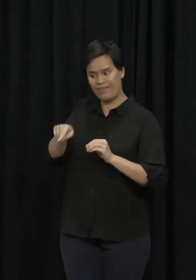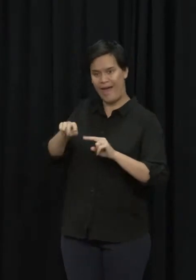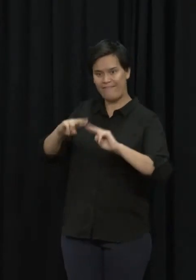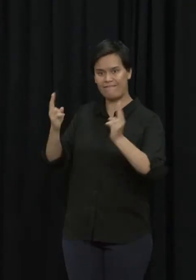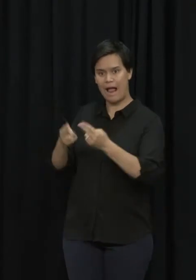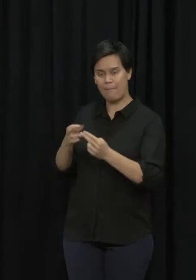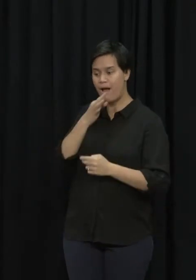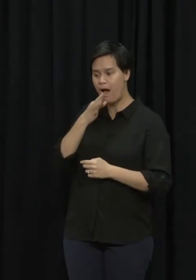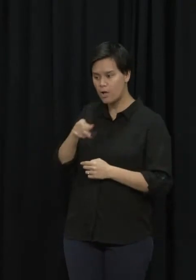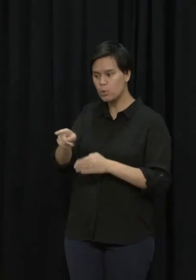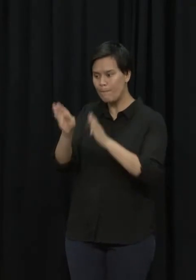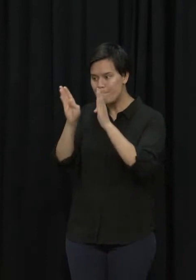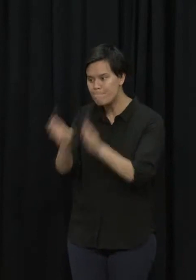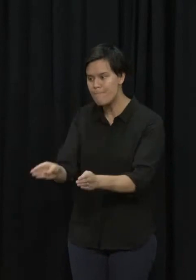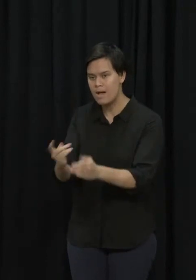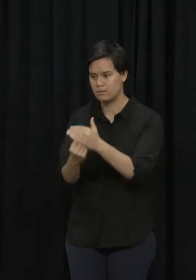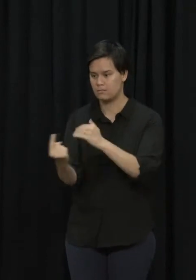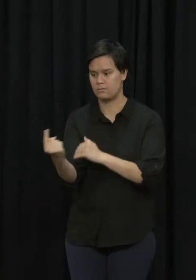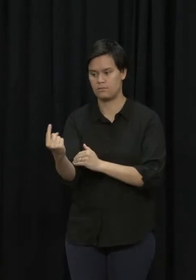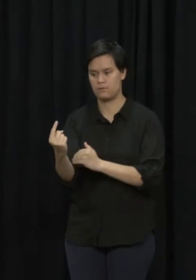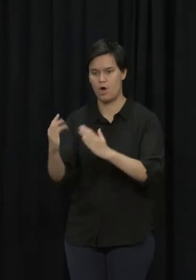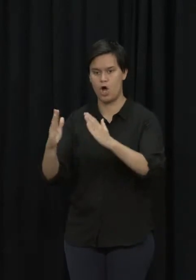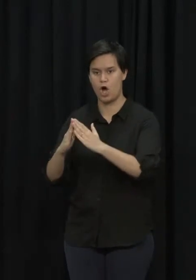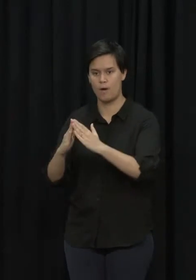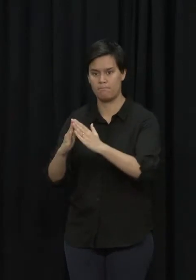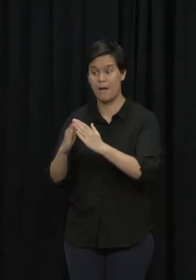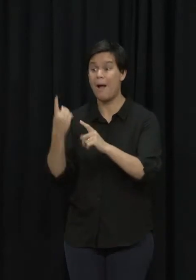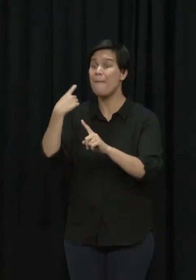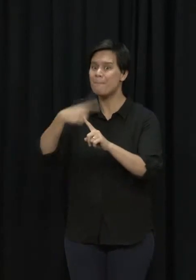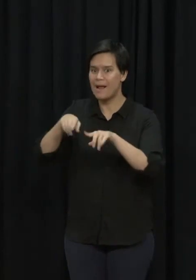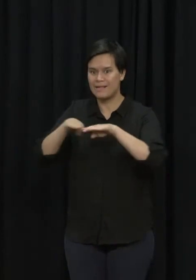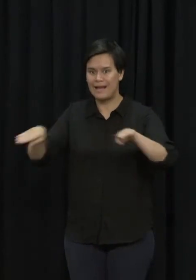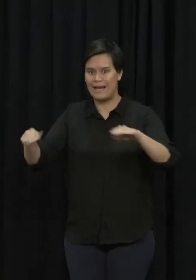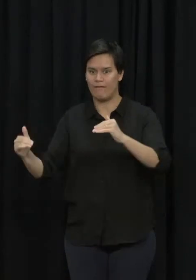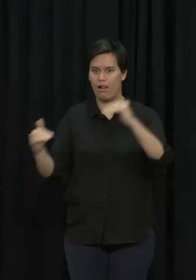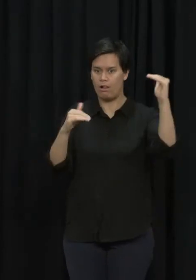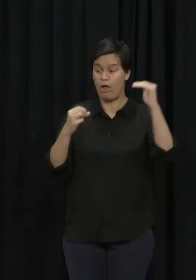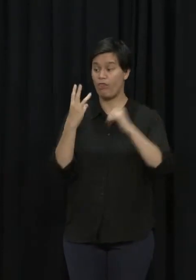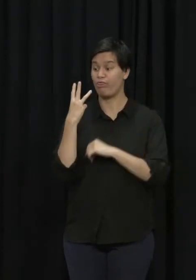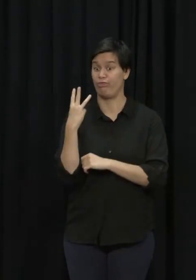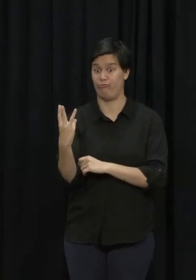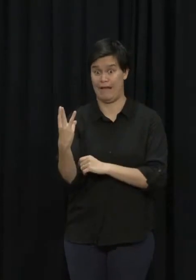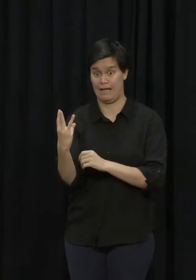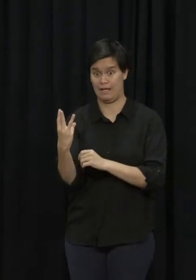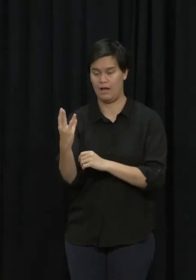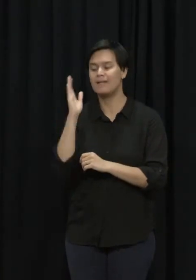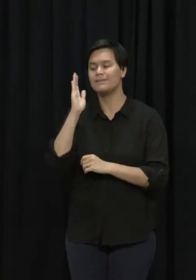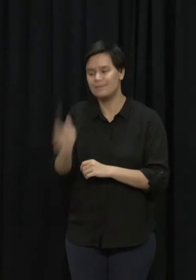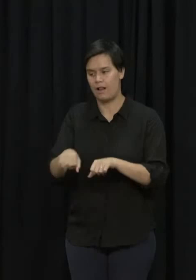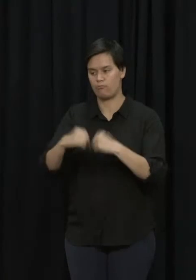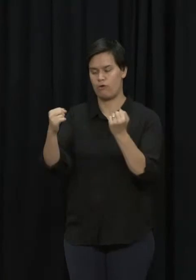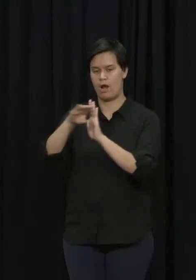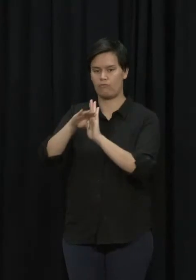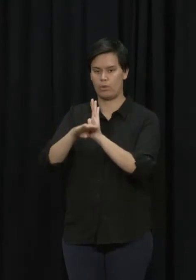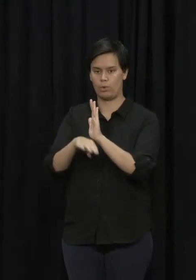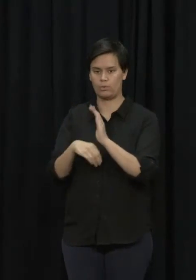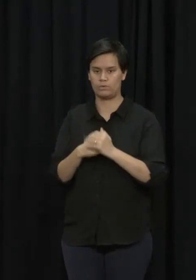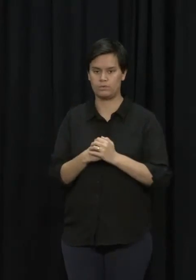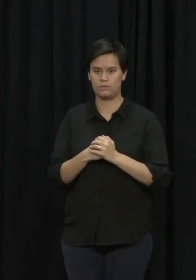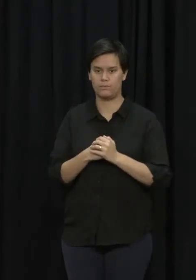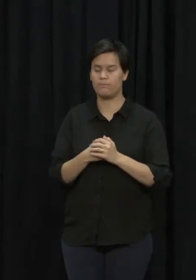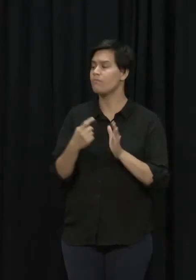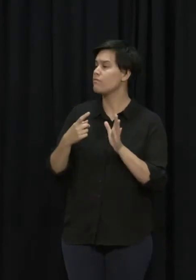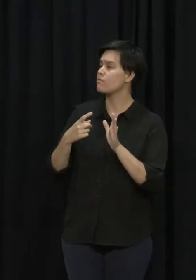we had level 3 restrictions. So that's a very different set of circumstances. You need to be sure that the information that is going out to